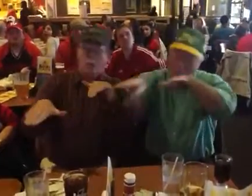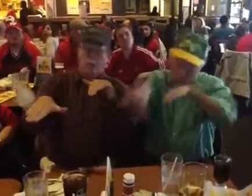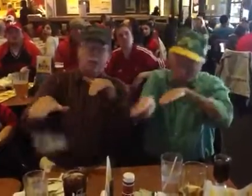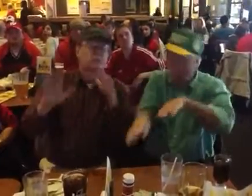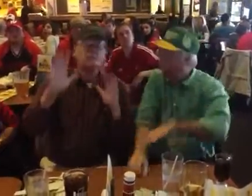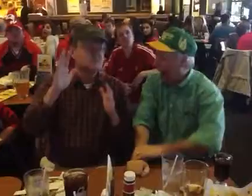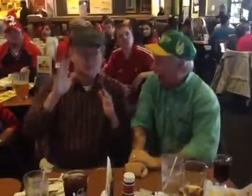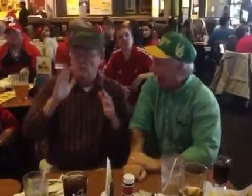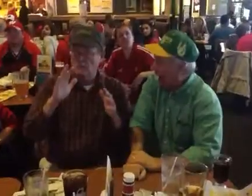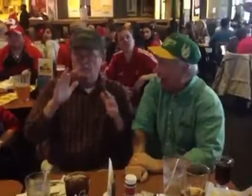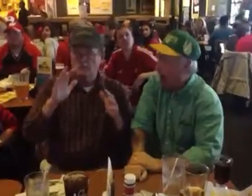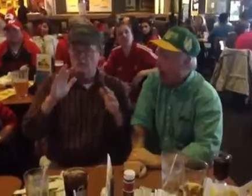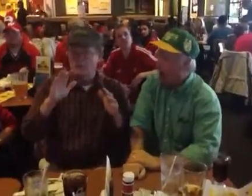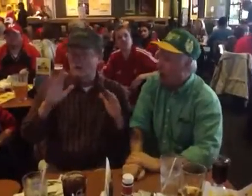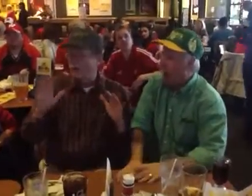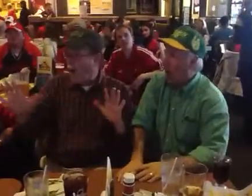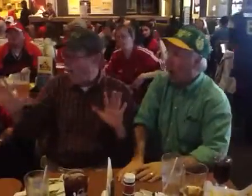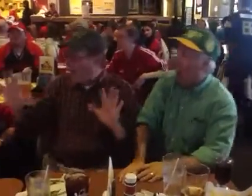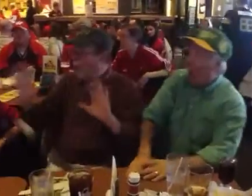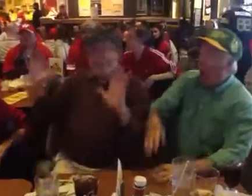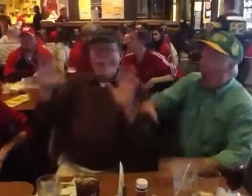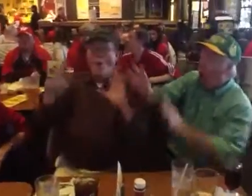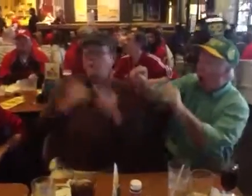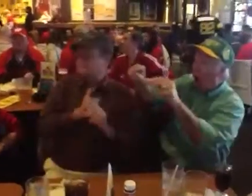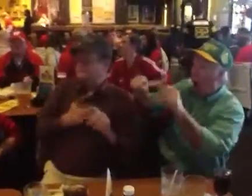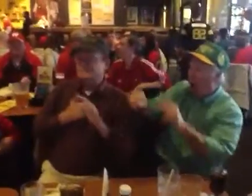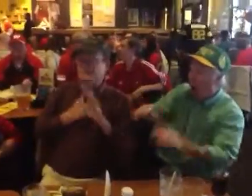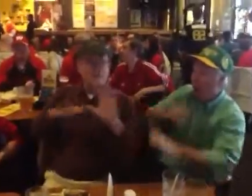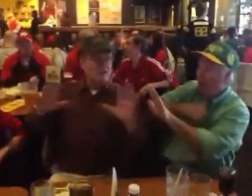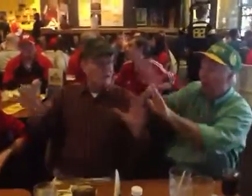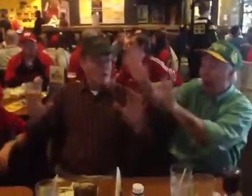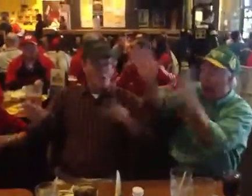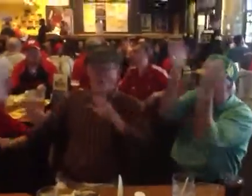And we'll see you time. We'll you next time. Bye, Bye.